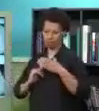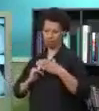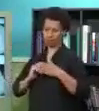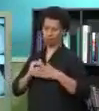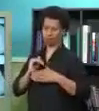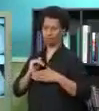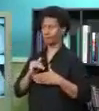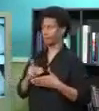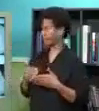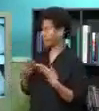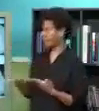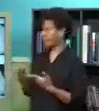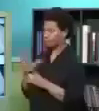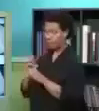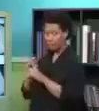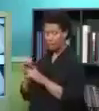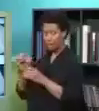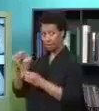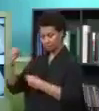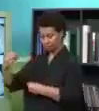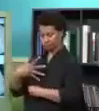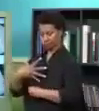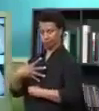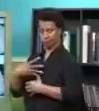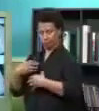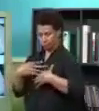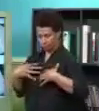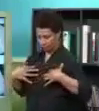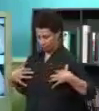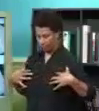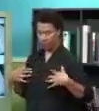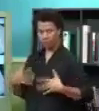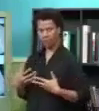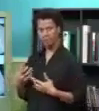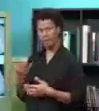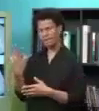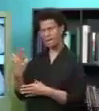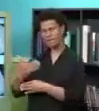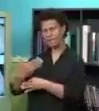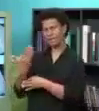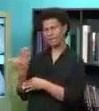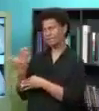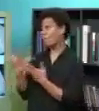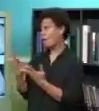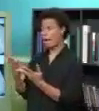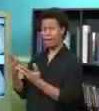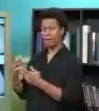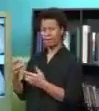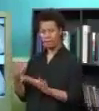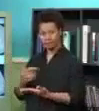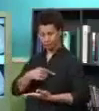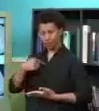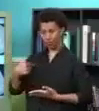of a chest of a patient. The top part are images which were taken just 5 days after the onset